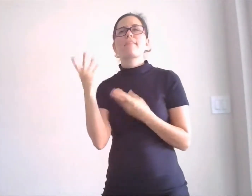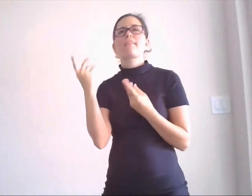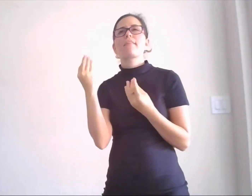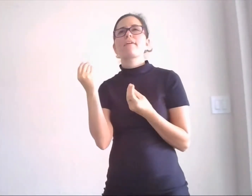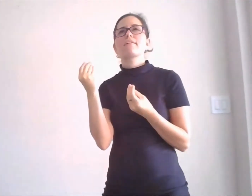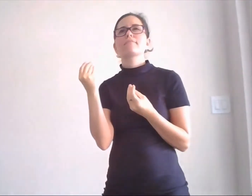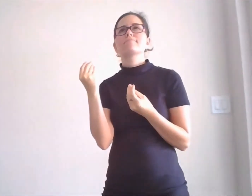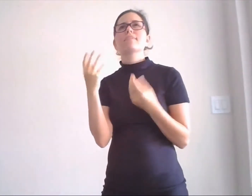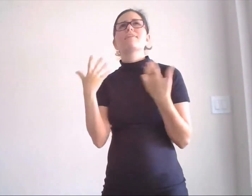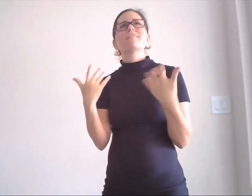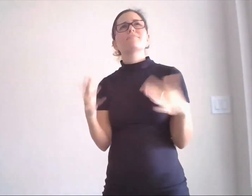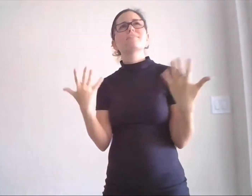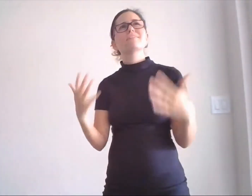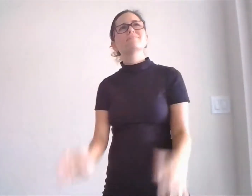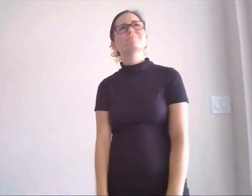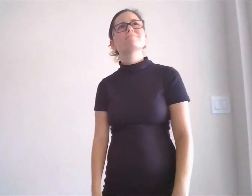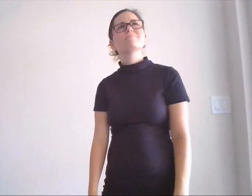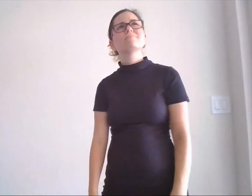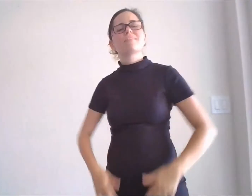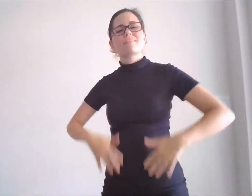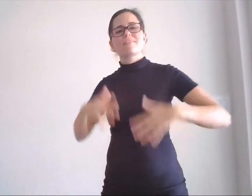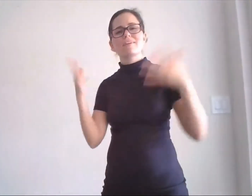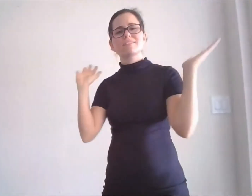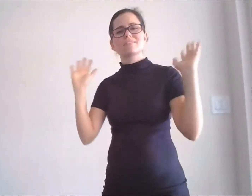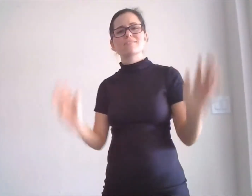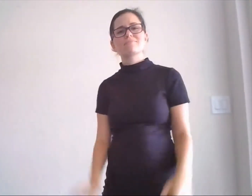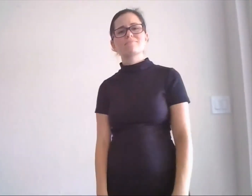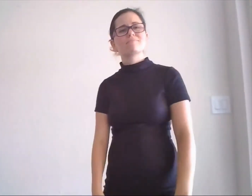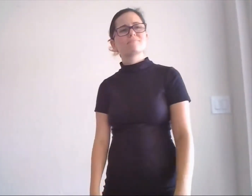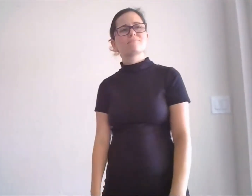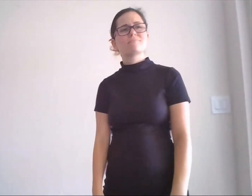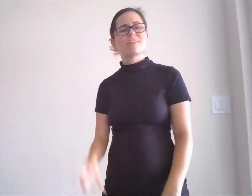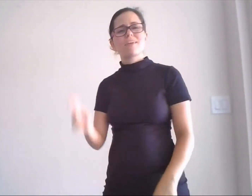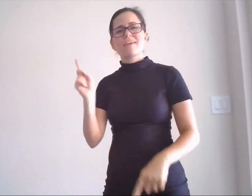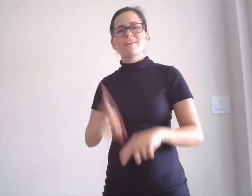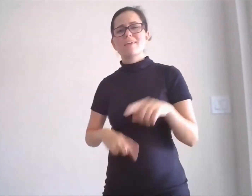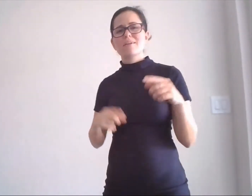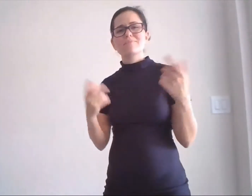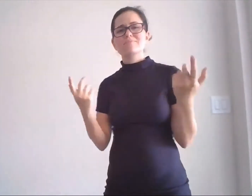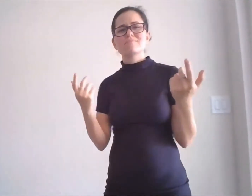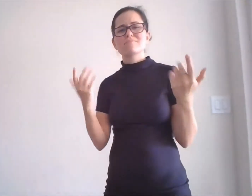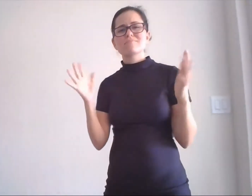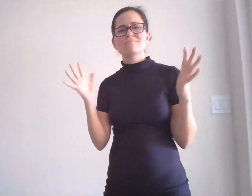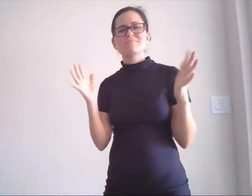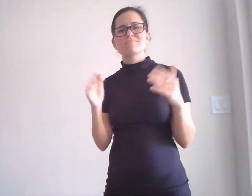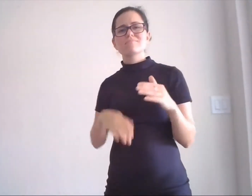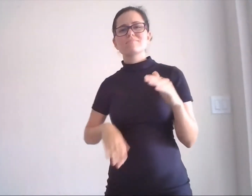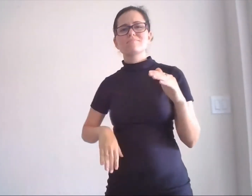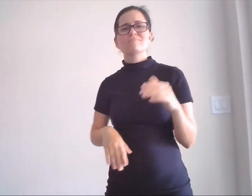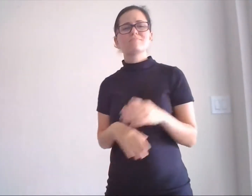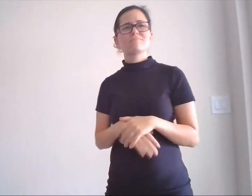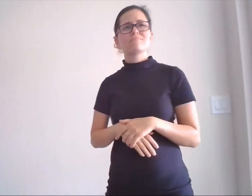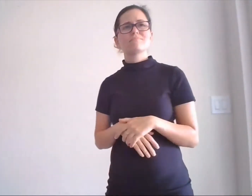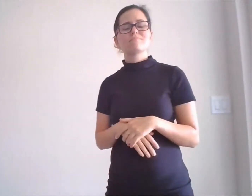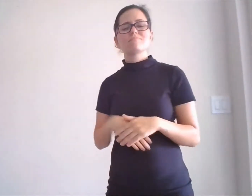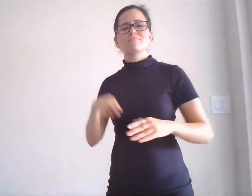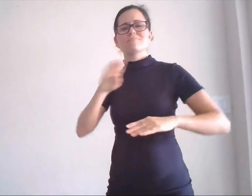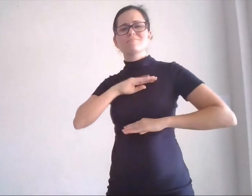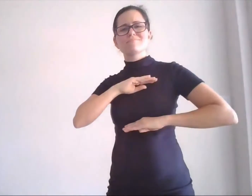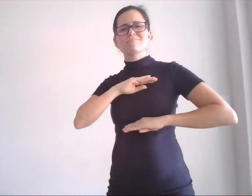noticed a phrase that you said a number of times as you bragged about your lights. And that phrase is, as a man.